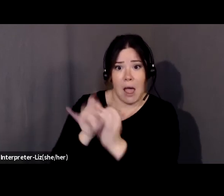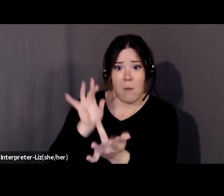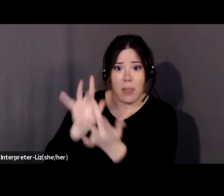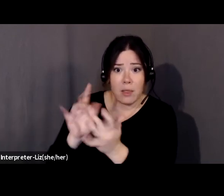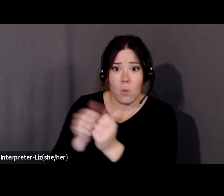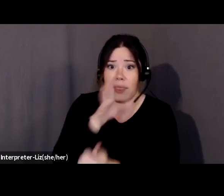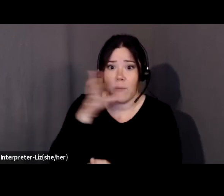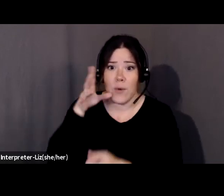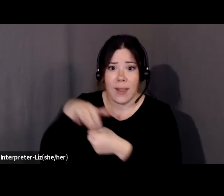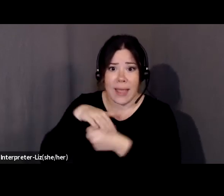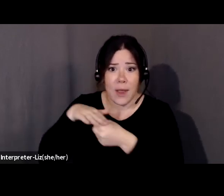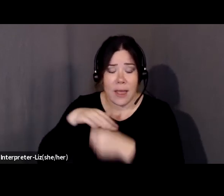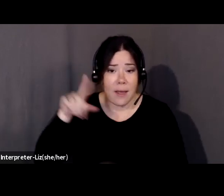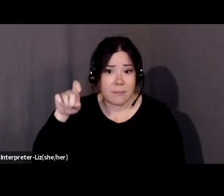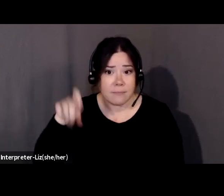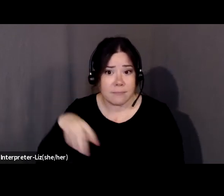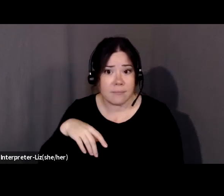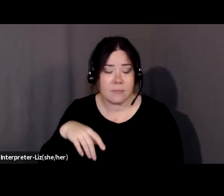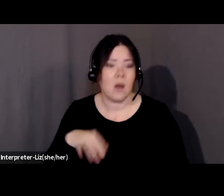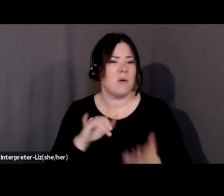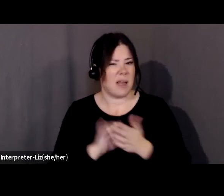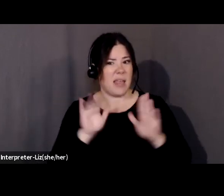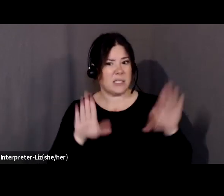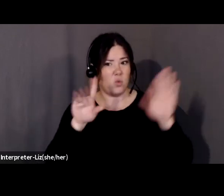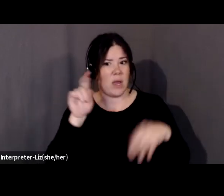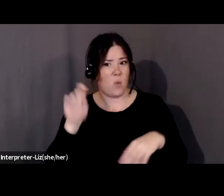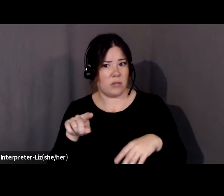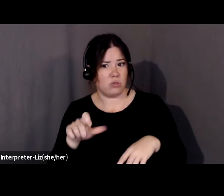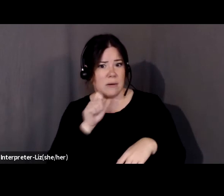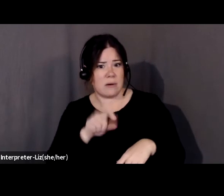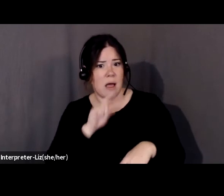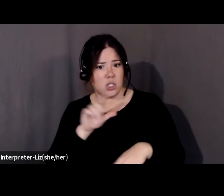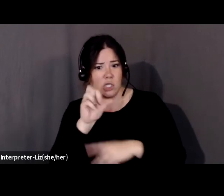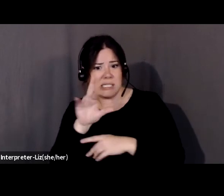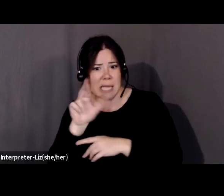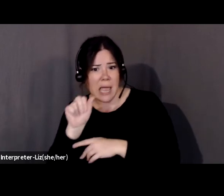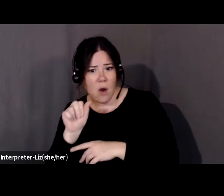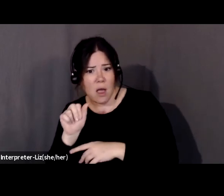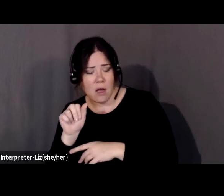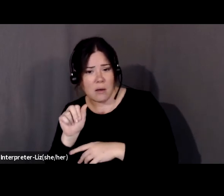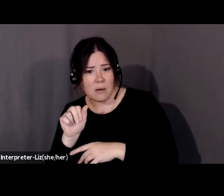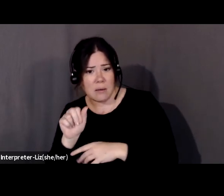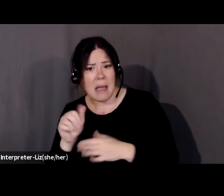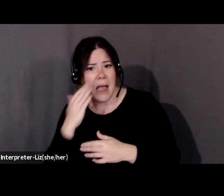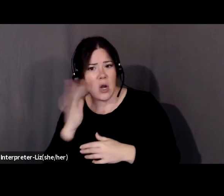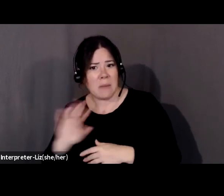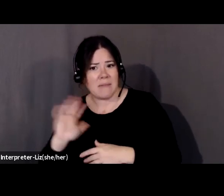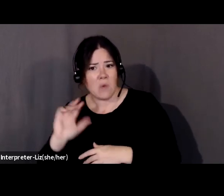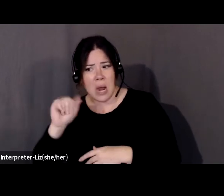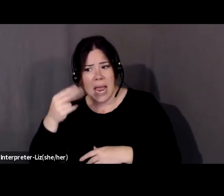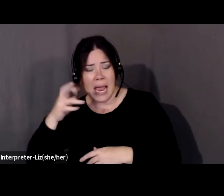That's a great question. And I know, Sierra, maybe you can help. I know April was holding some